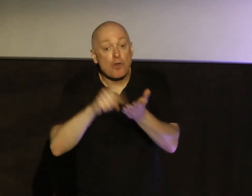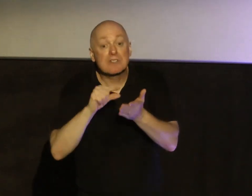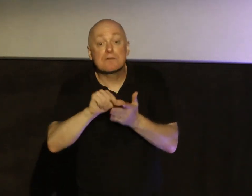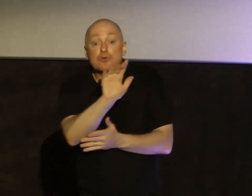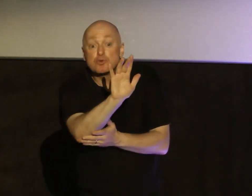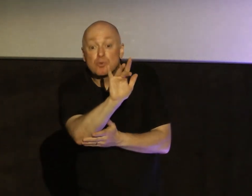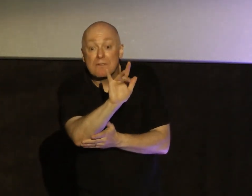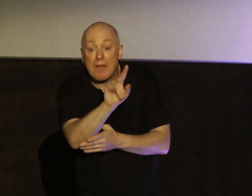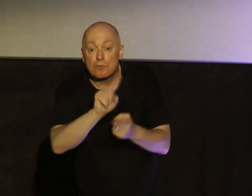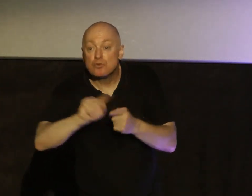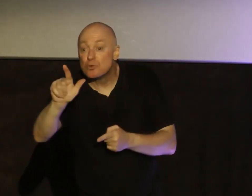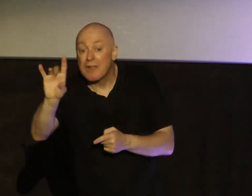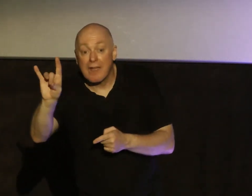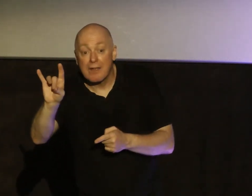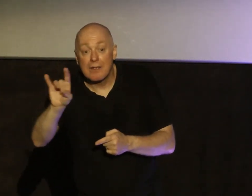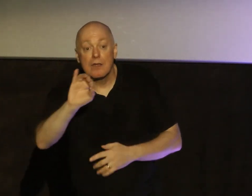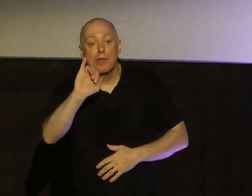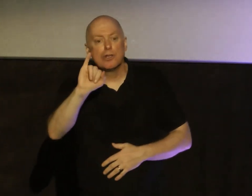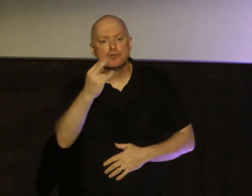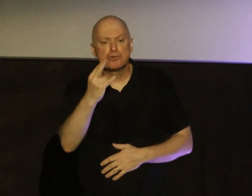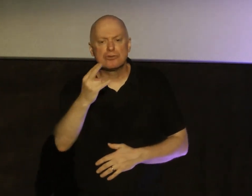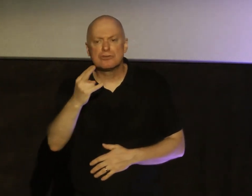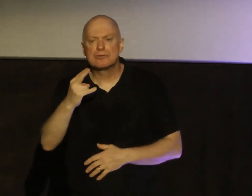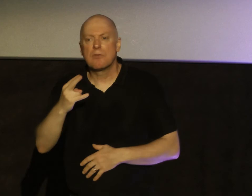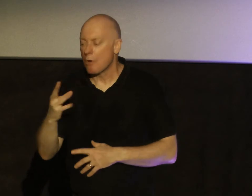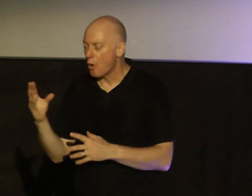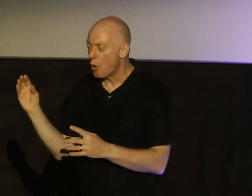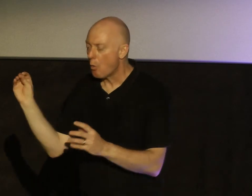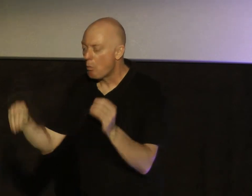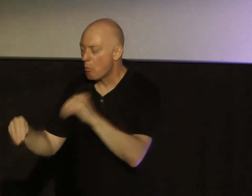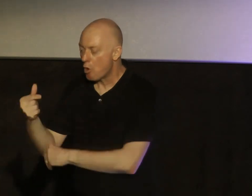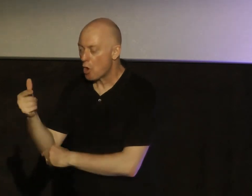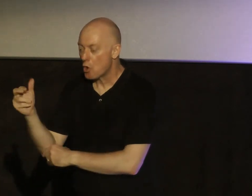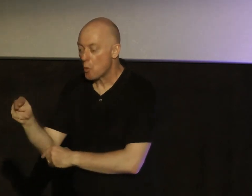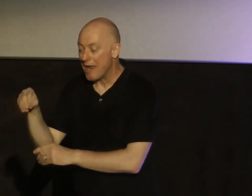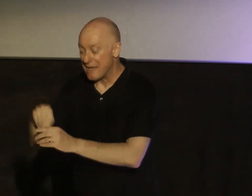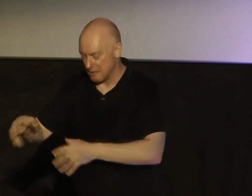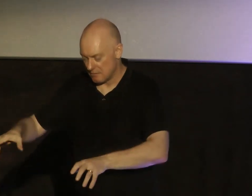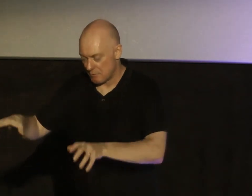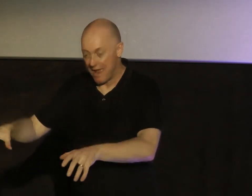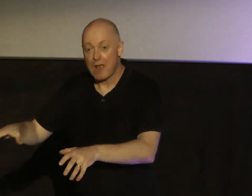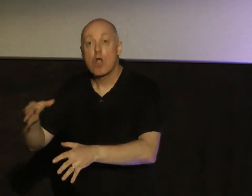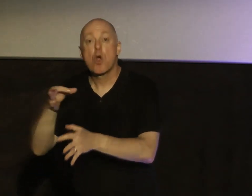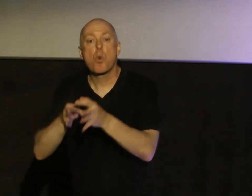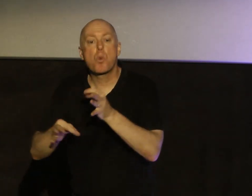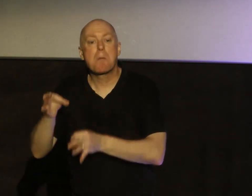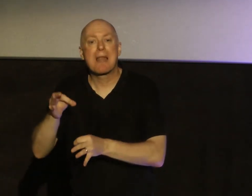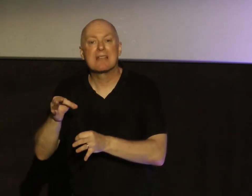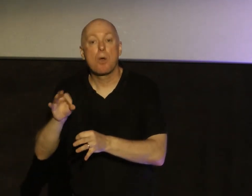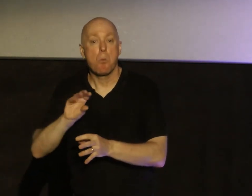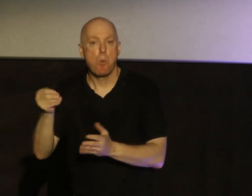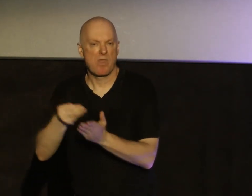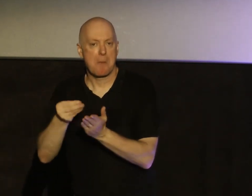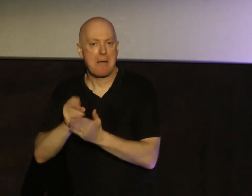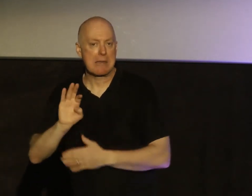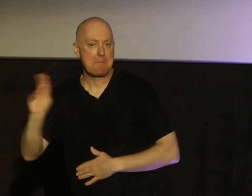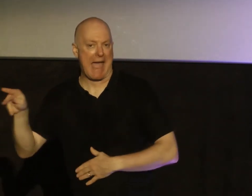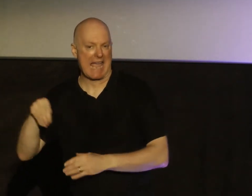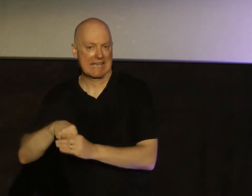then. "And Joseph gave orders to fill their bags with grain, and to replace every man's money in his sack, and